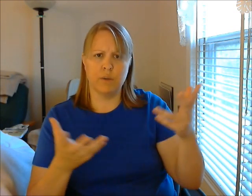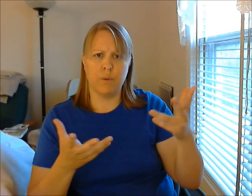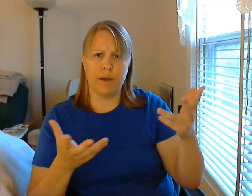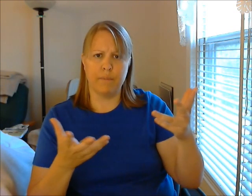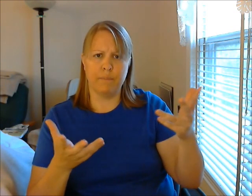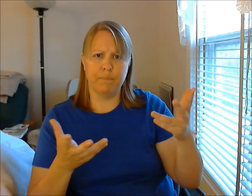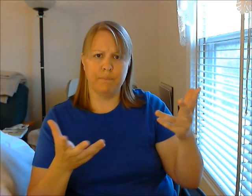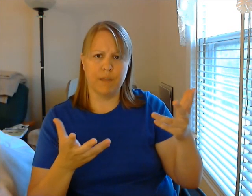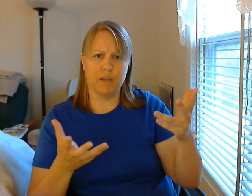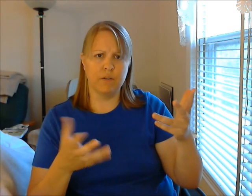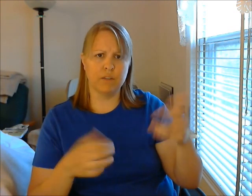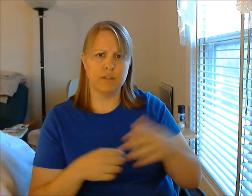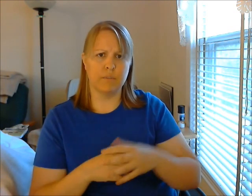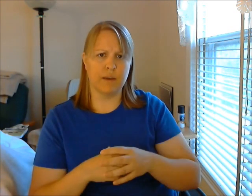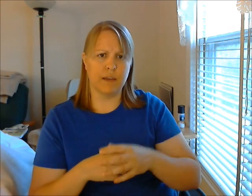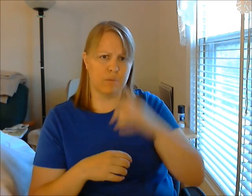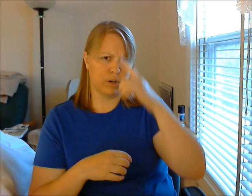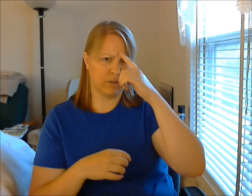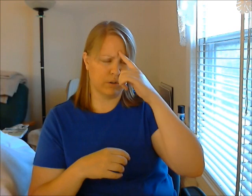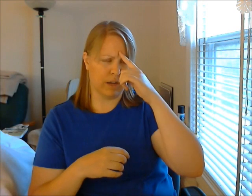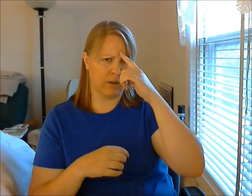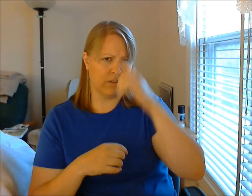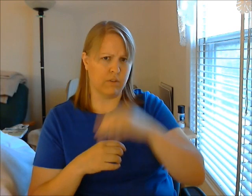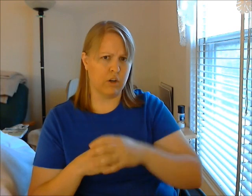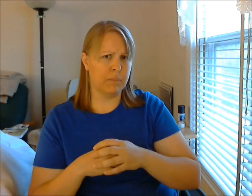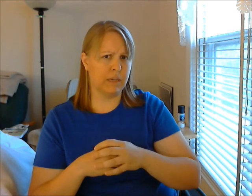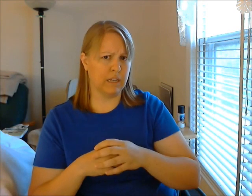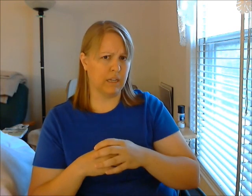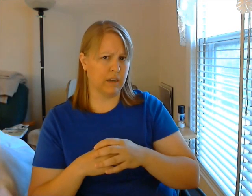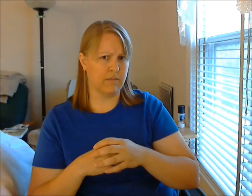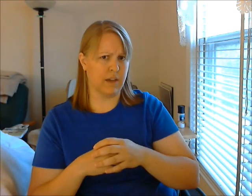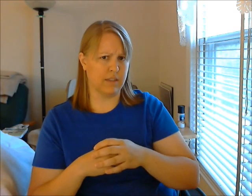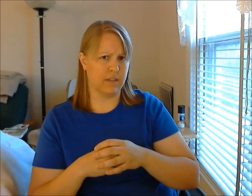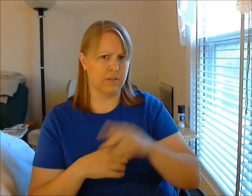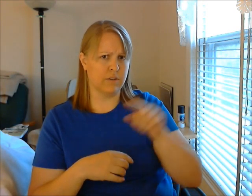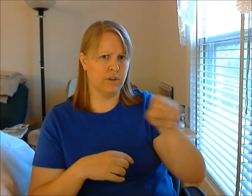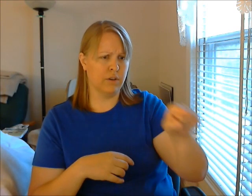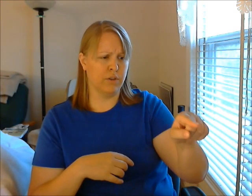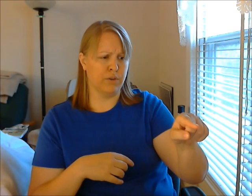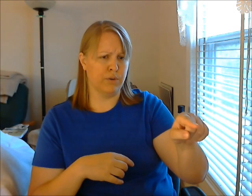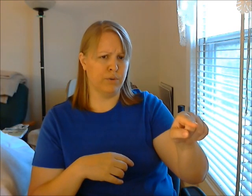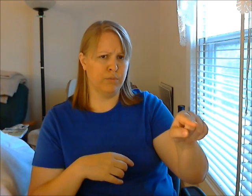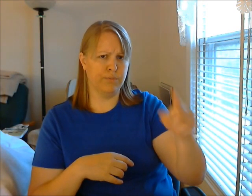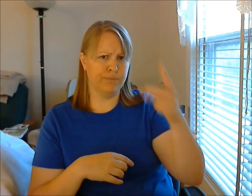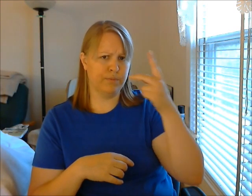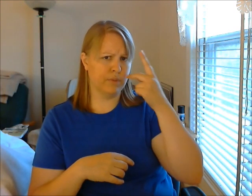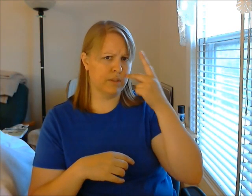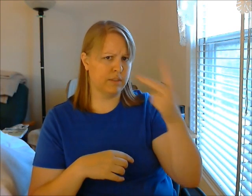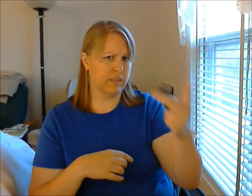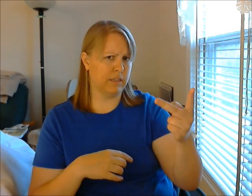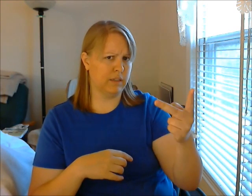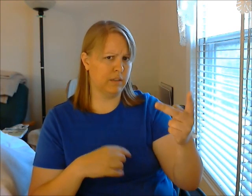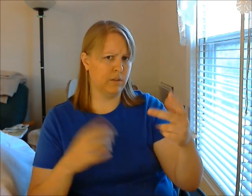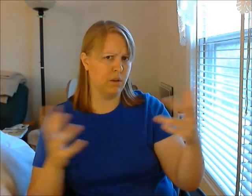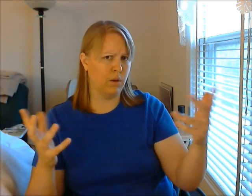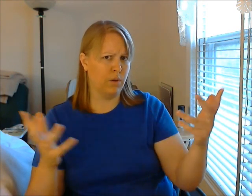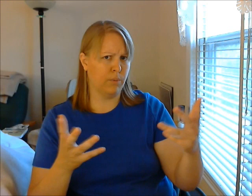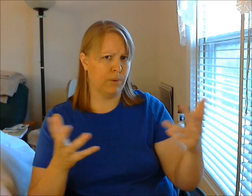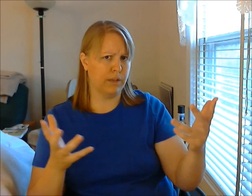what? And notice that my eyebrows go down at the very beginning of that sentence. You see what?